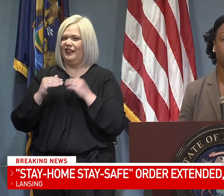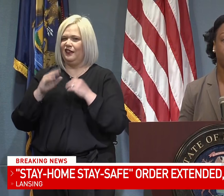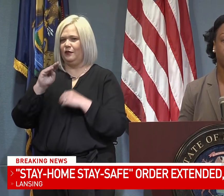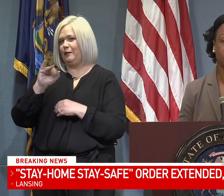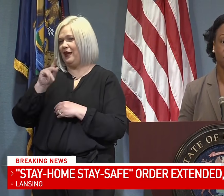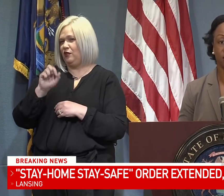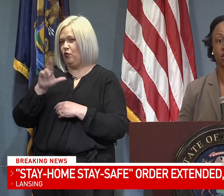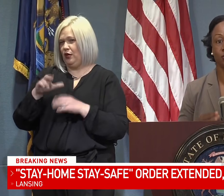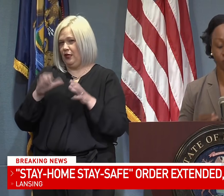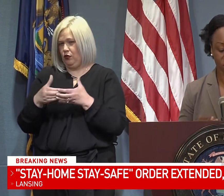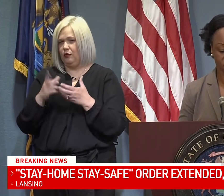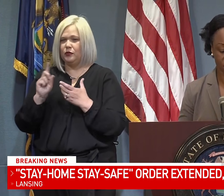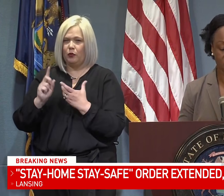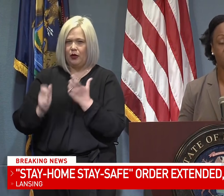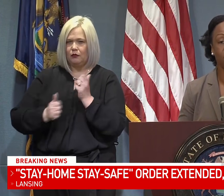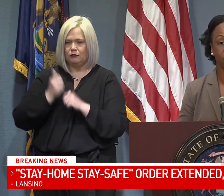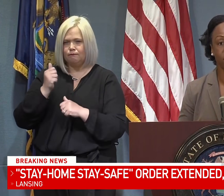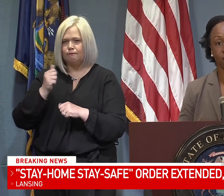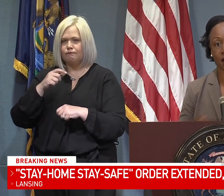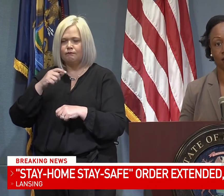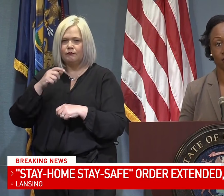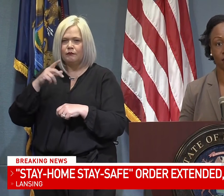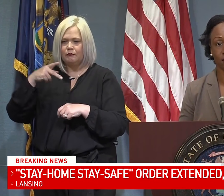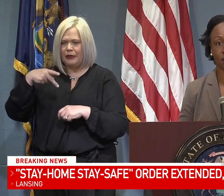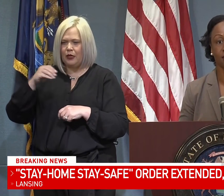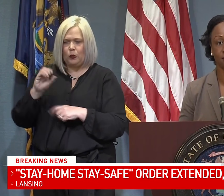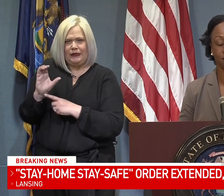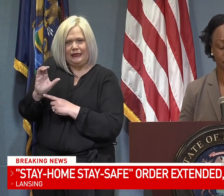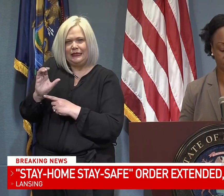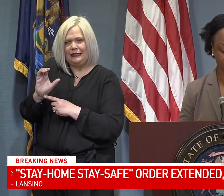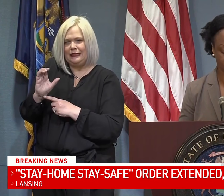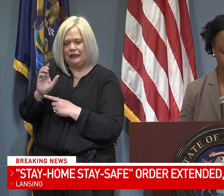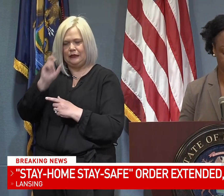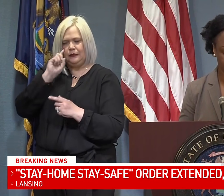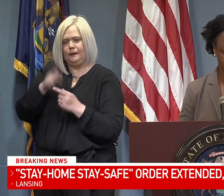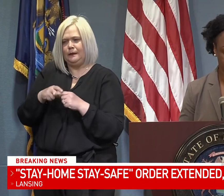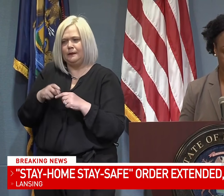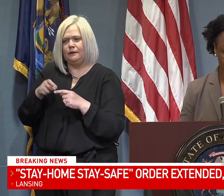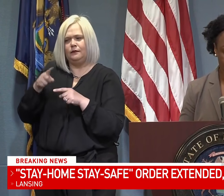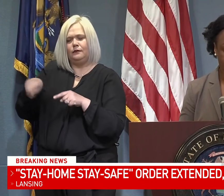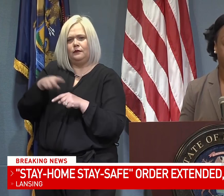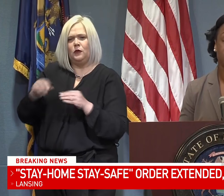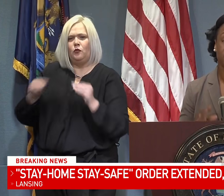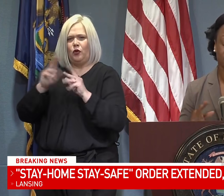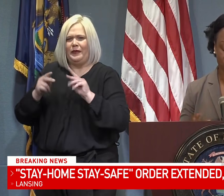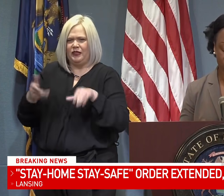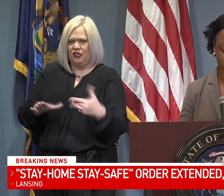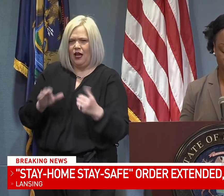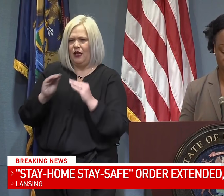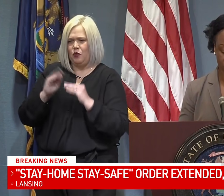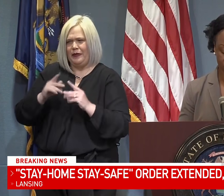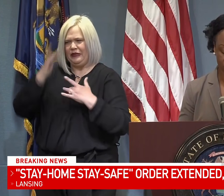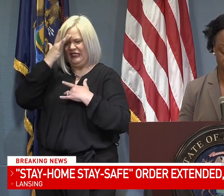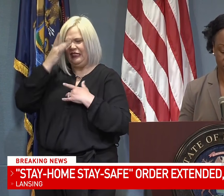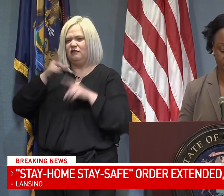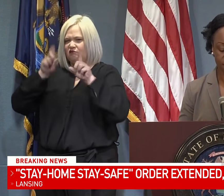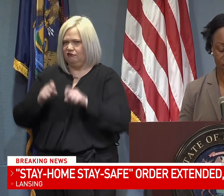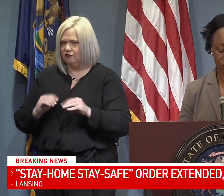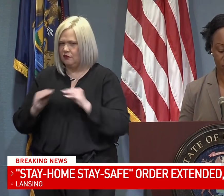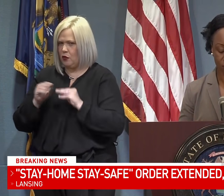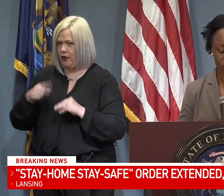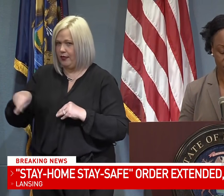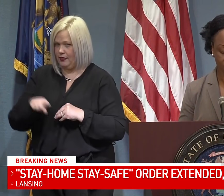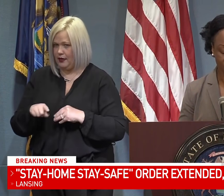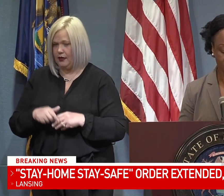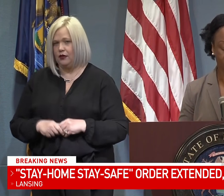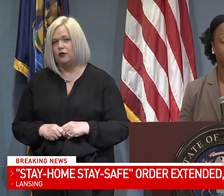we know we are seeing a disproportionate number of higher cases and deaths. Michigan has also recently learned that